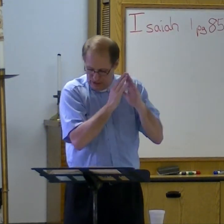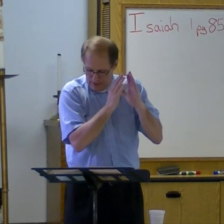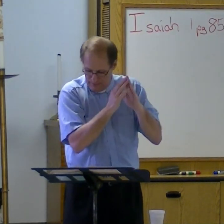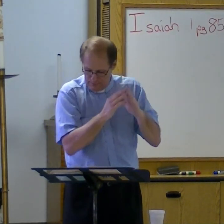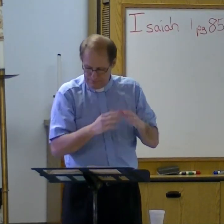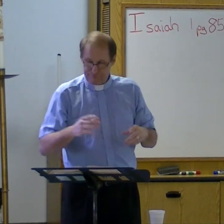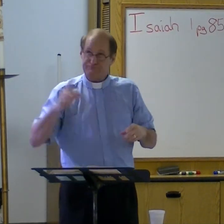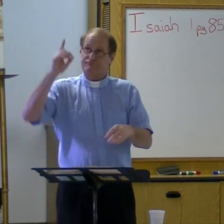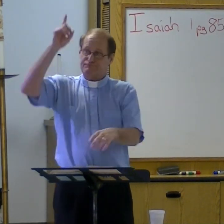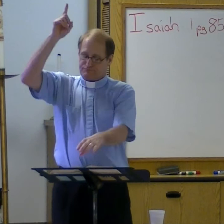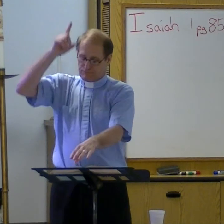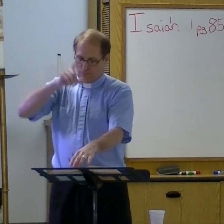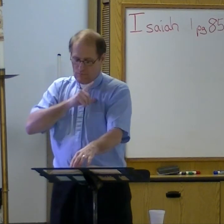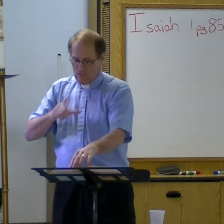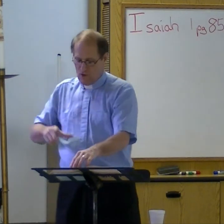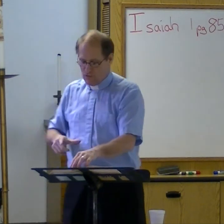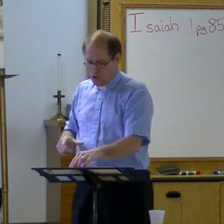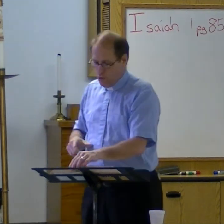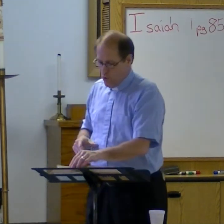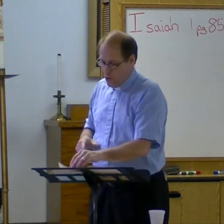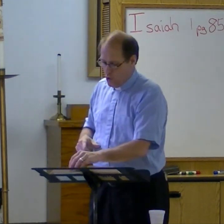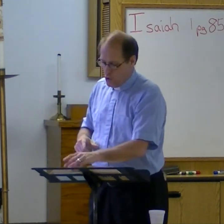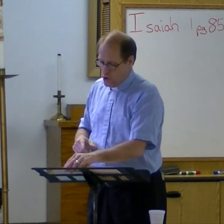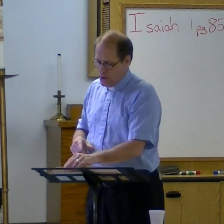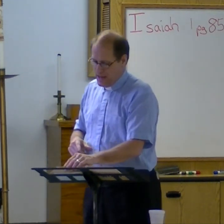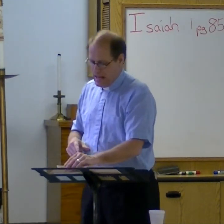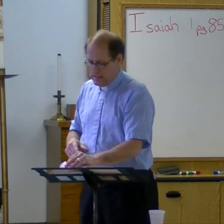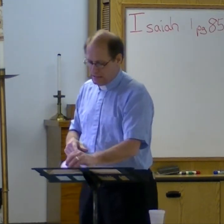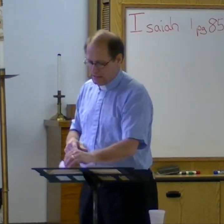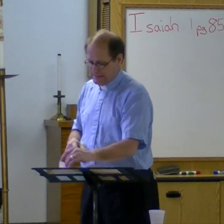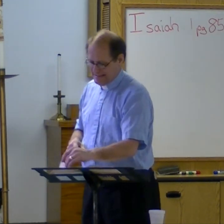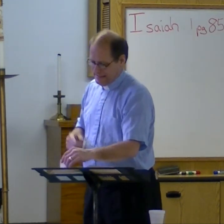Jerusalem, the Lord